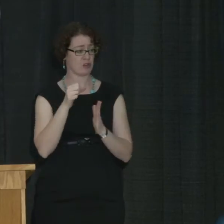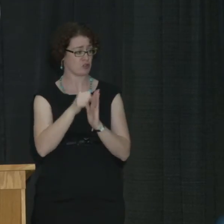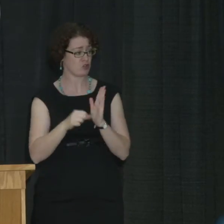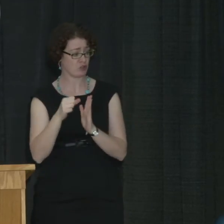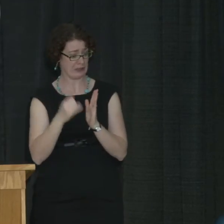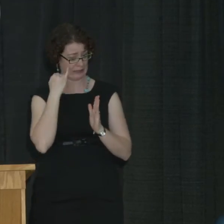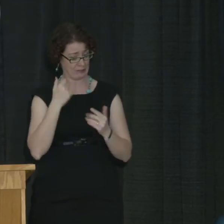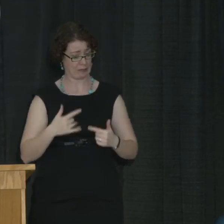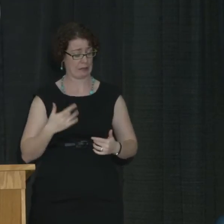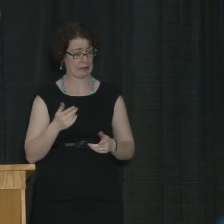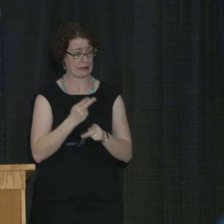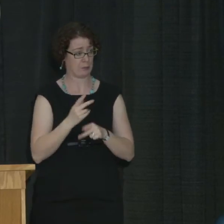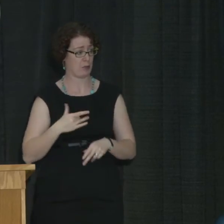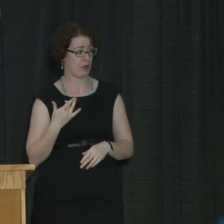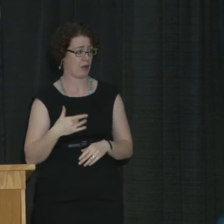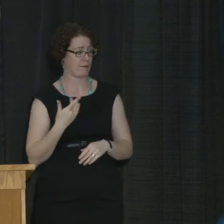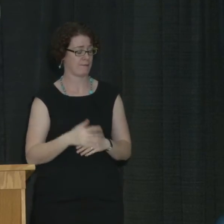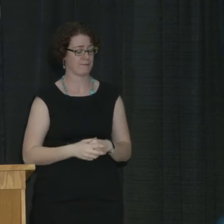to survive.